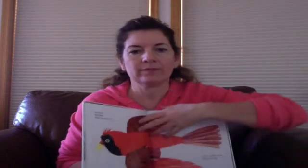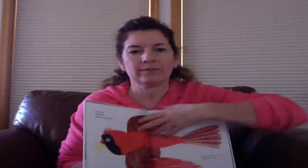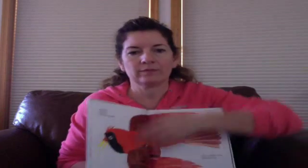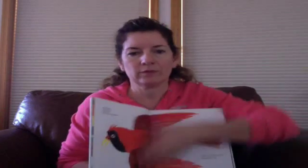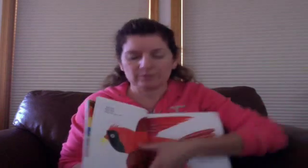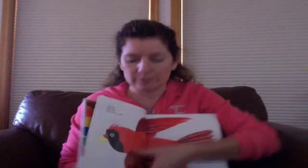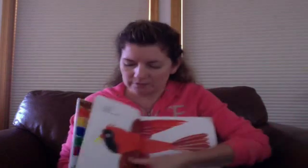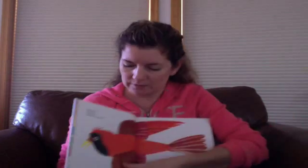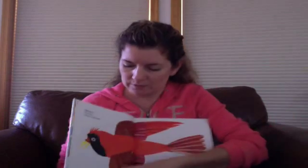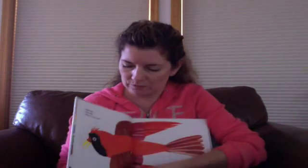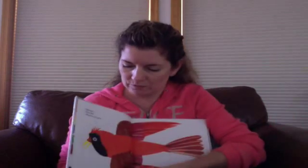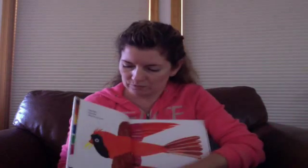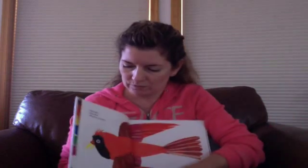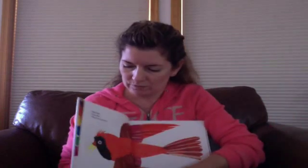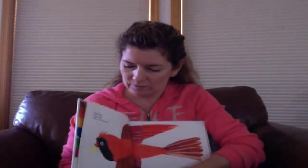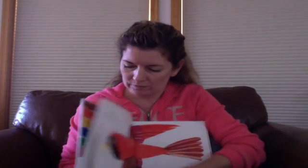Oops.